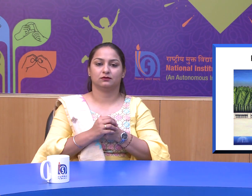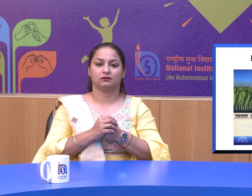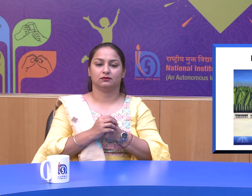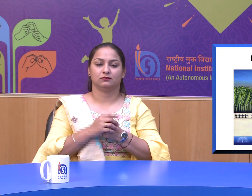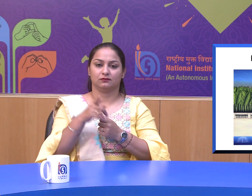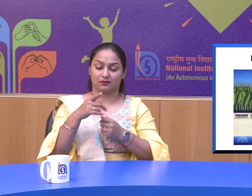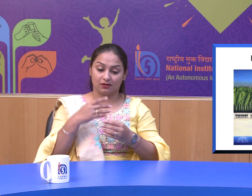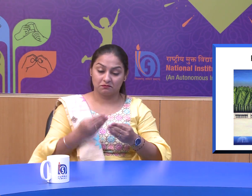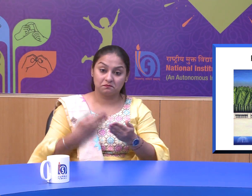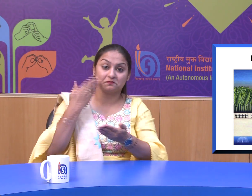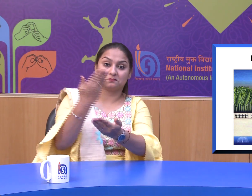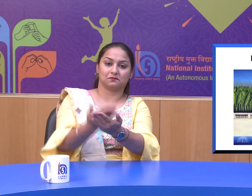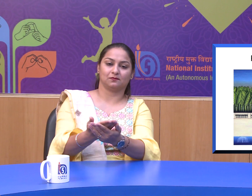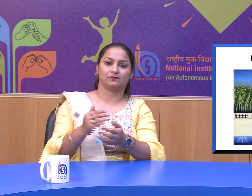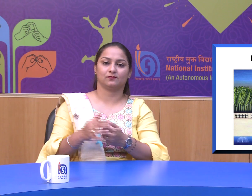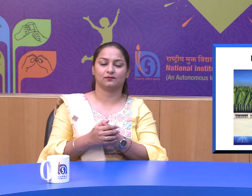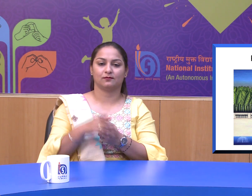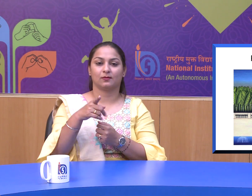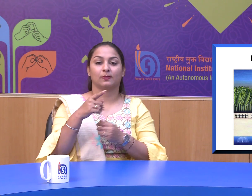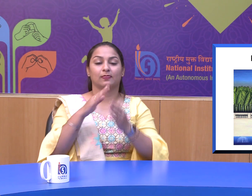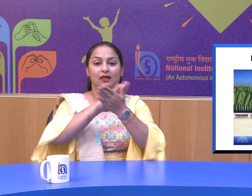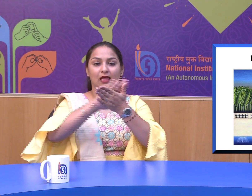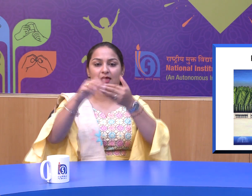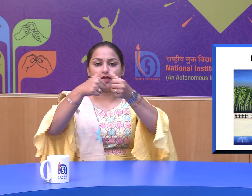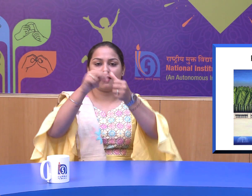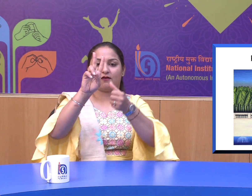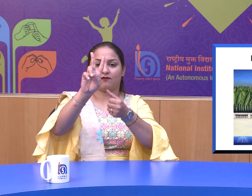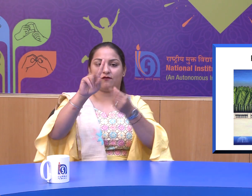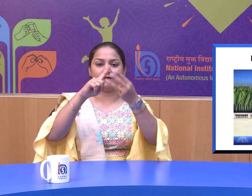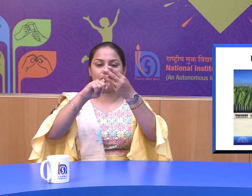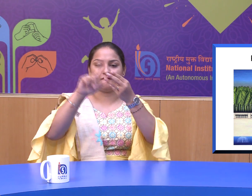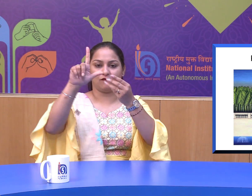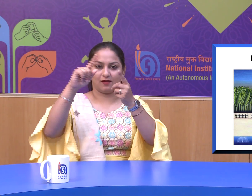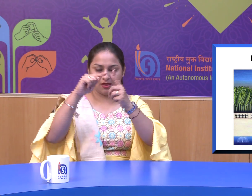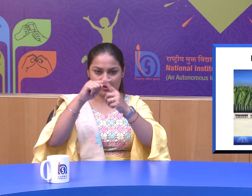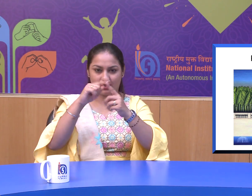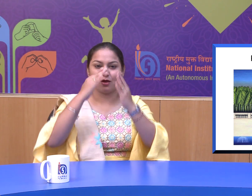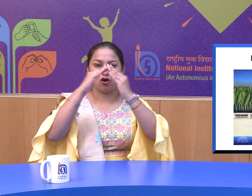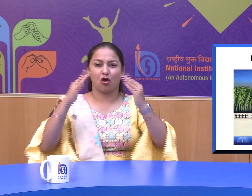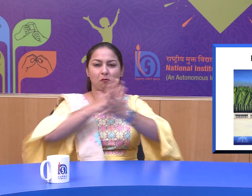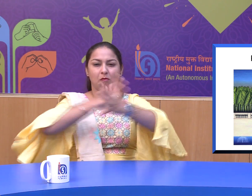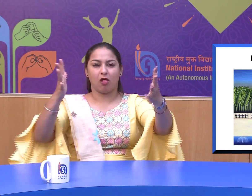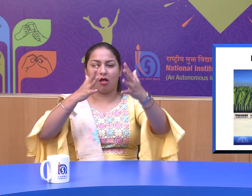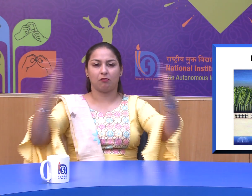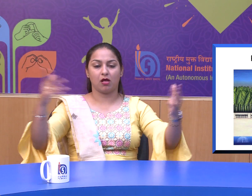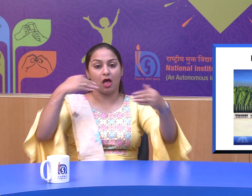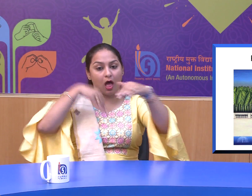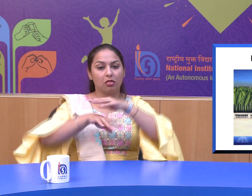As a result, the Havelis or big mansions of the rich and